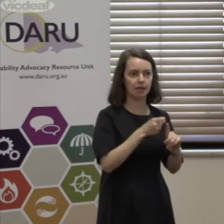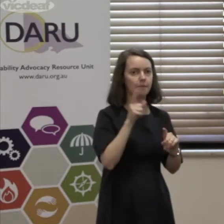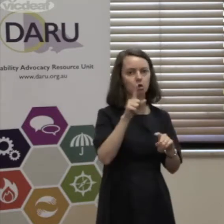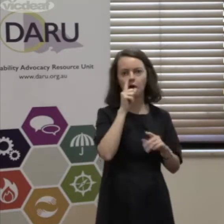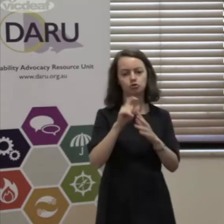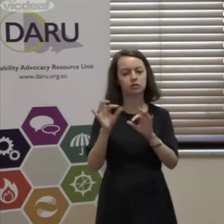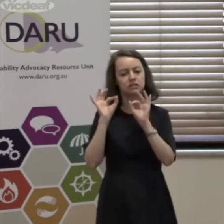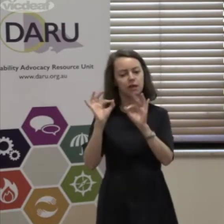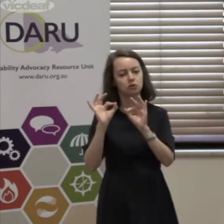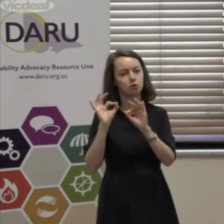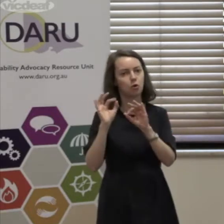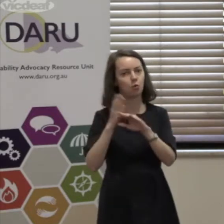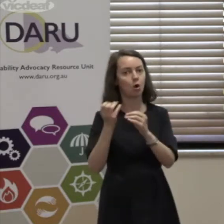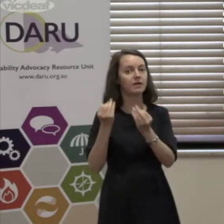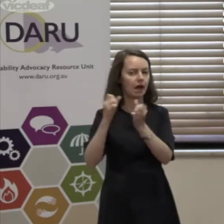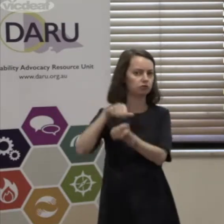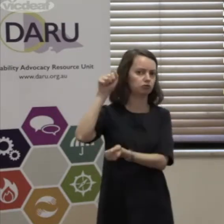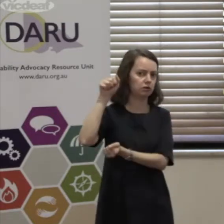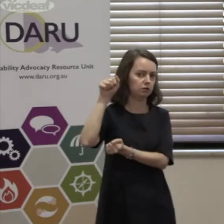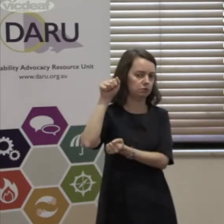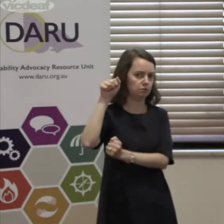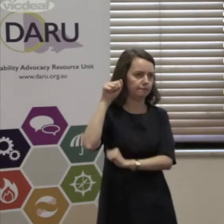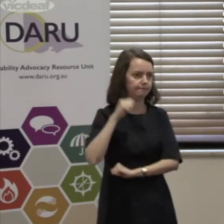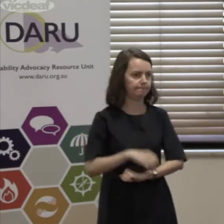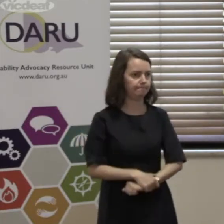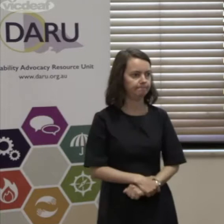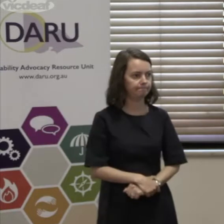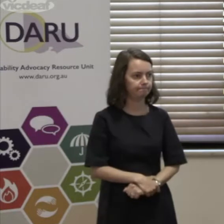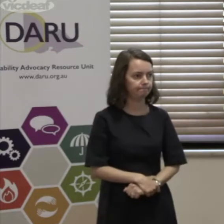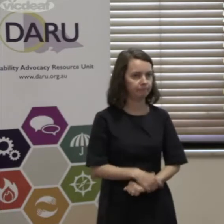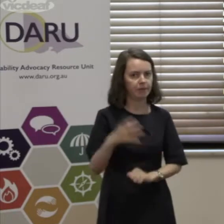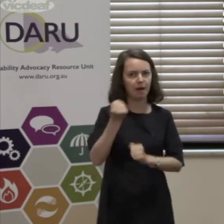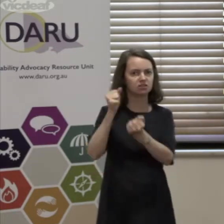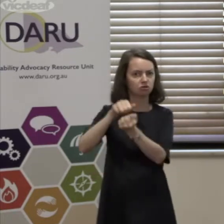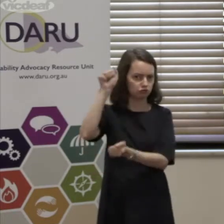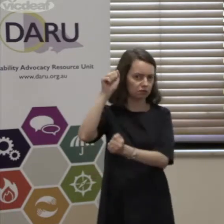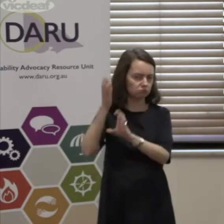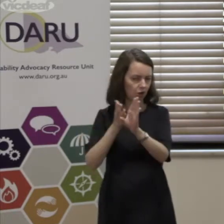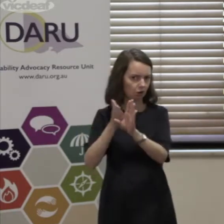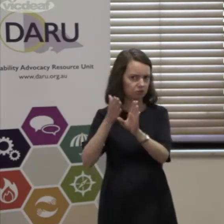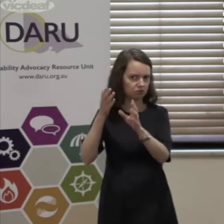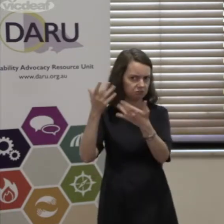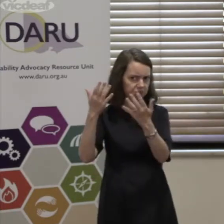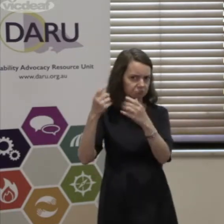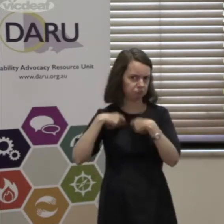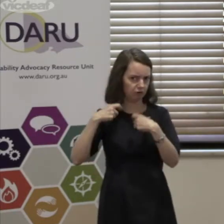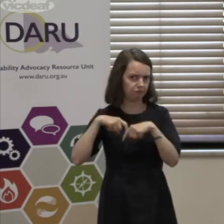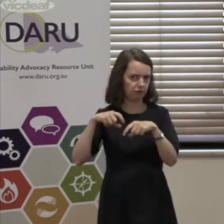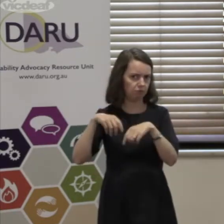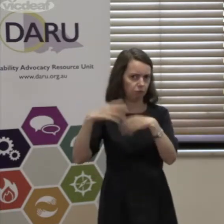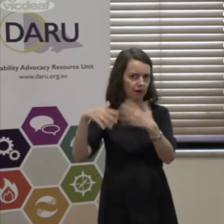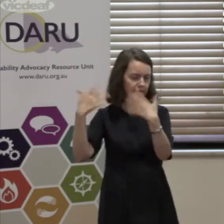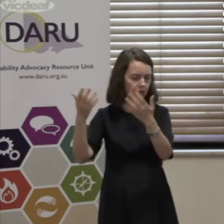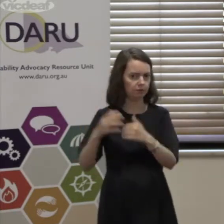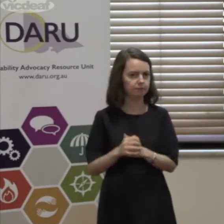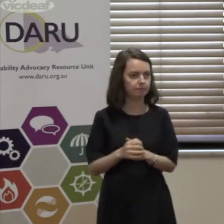specialised work without having someone with one of those qualifications, so allied health psychologist. So that